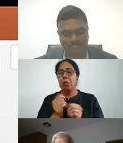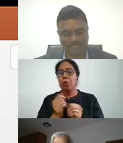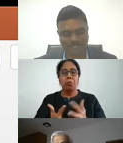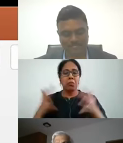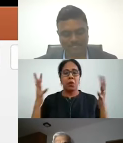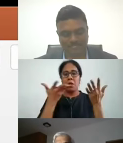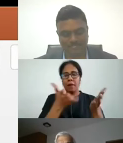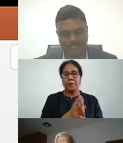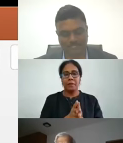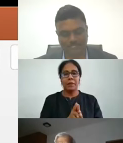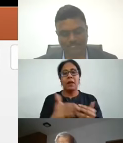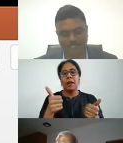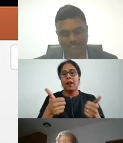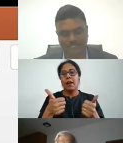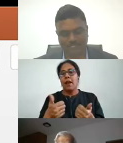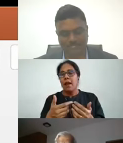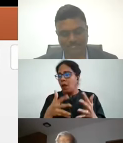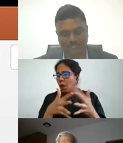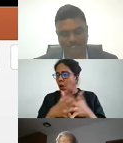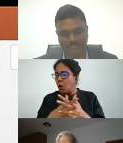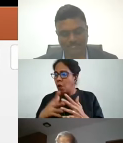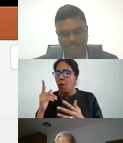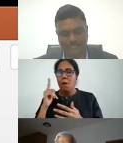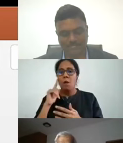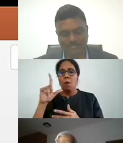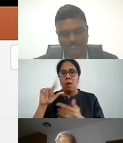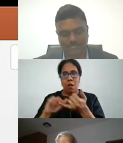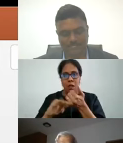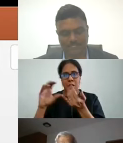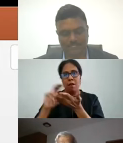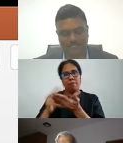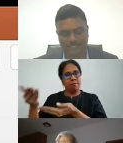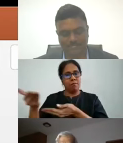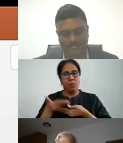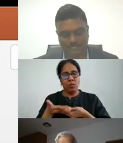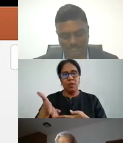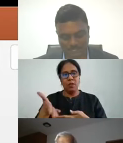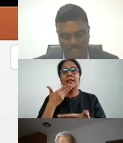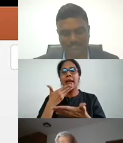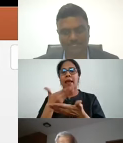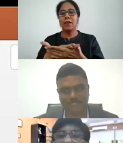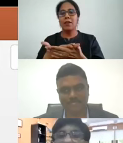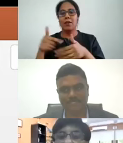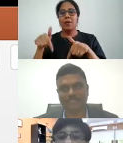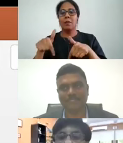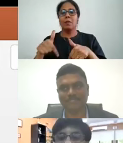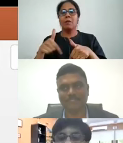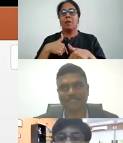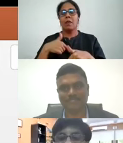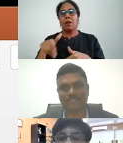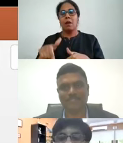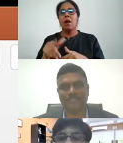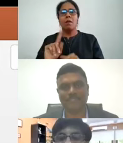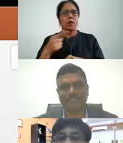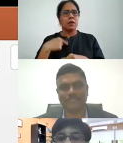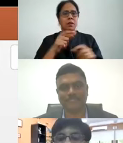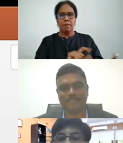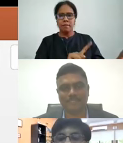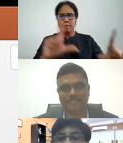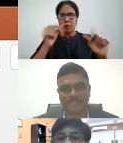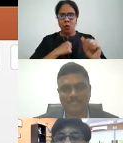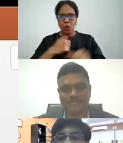Thank you very much for that introduction. I really appreciate that, and it's an honor to be here. First, I just want to confirm that everyone can